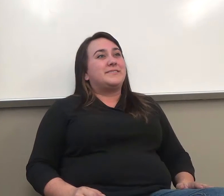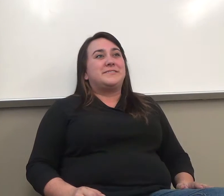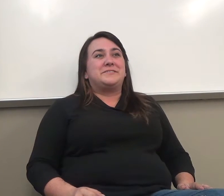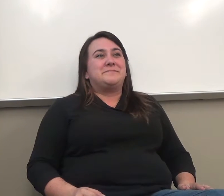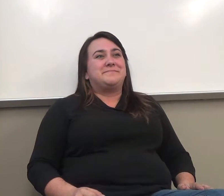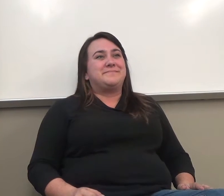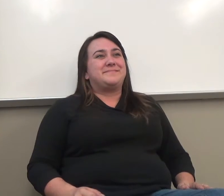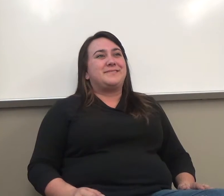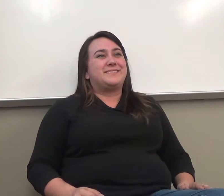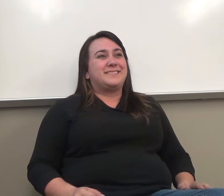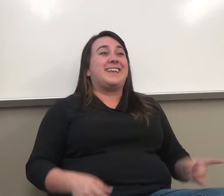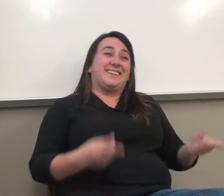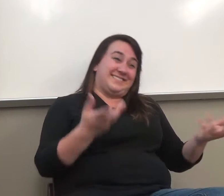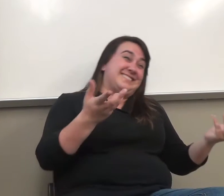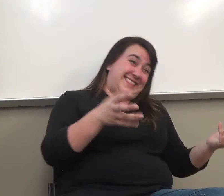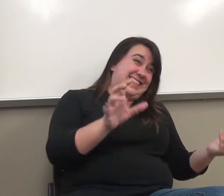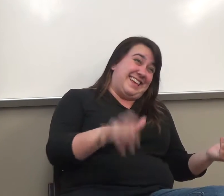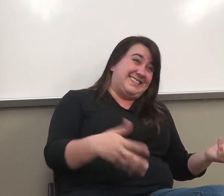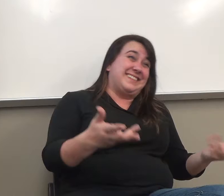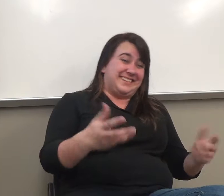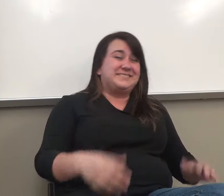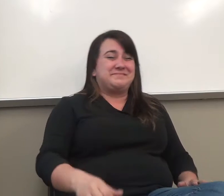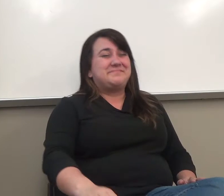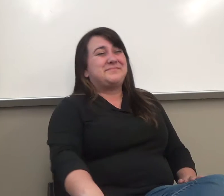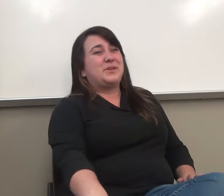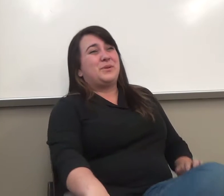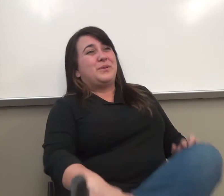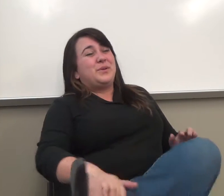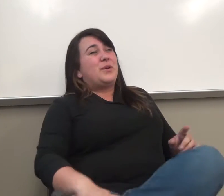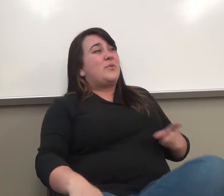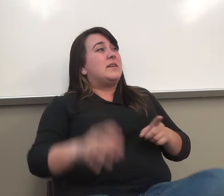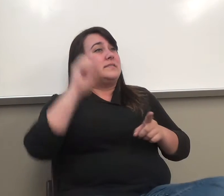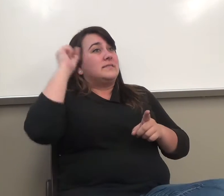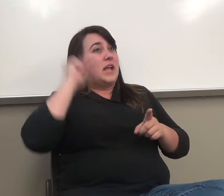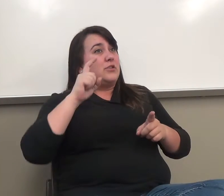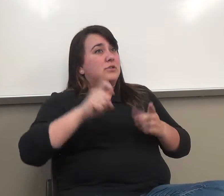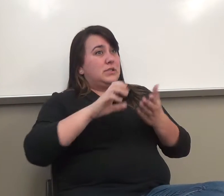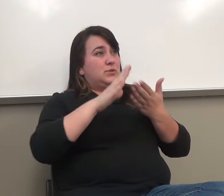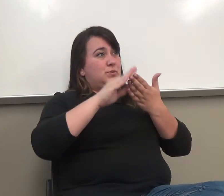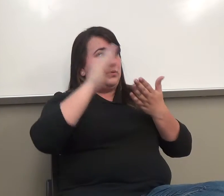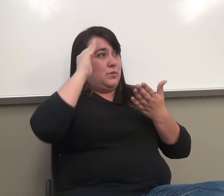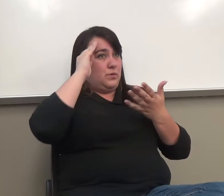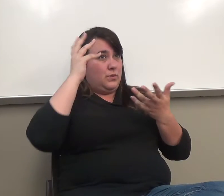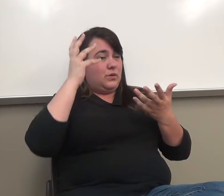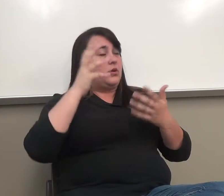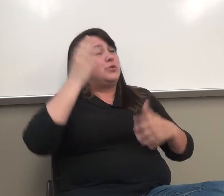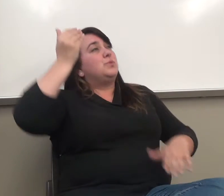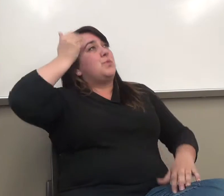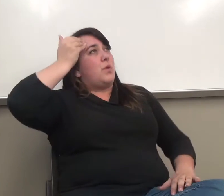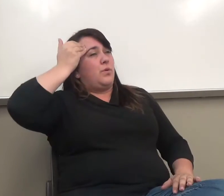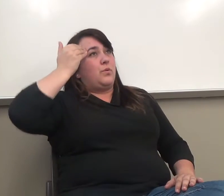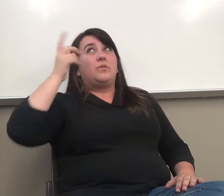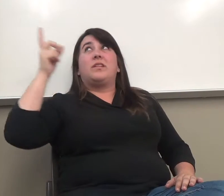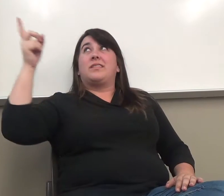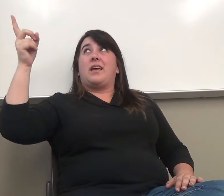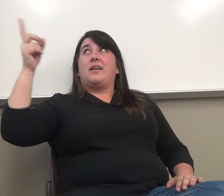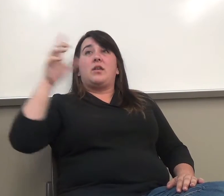try my best. Yeah. Okay, so what Sandra needs to know is this is wrong. For